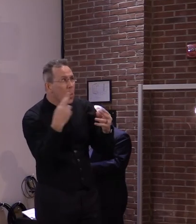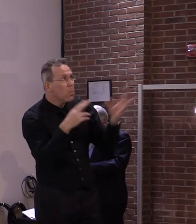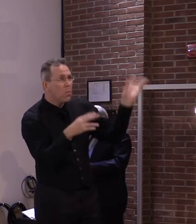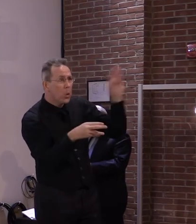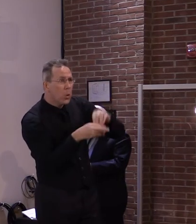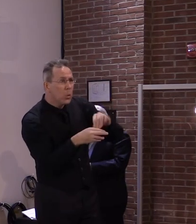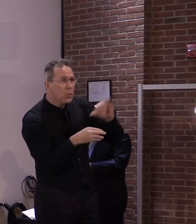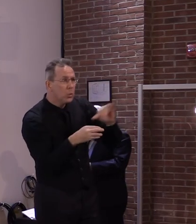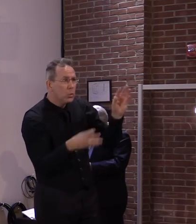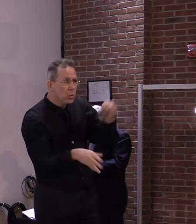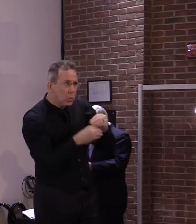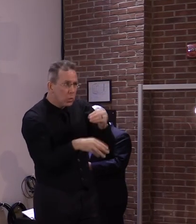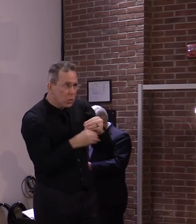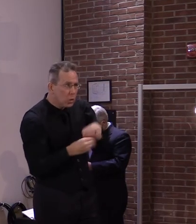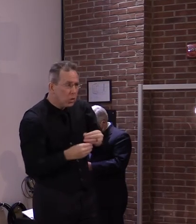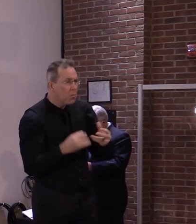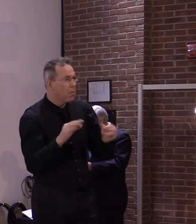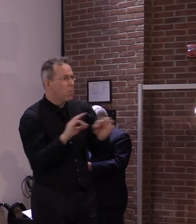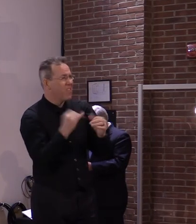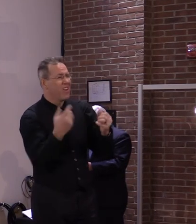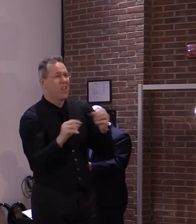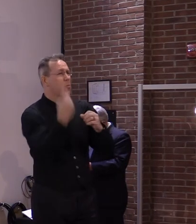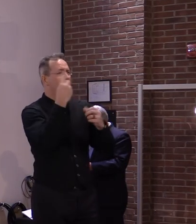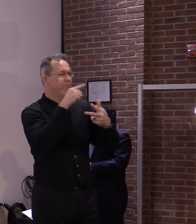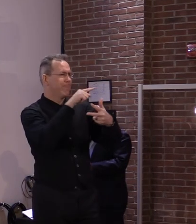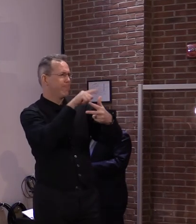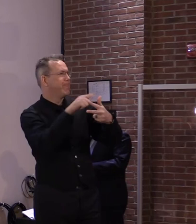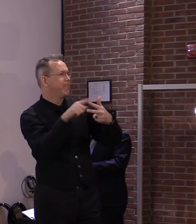i'd say those are the the top tier